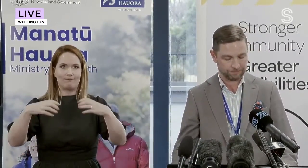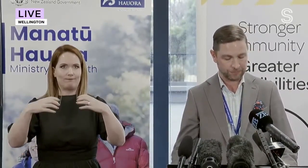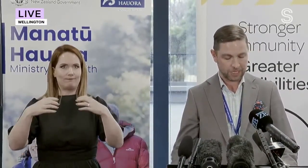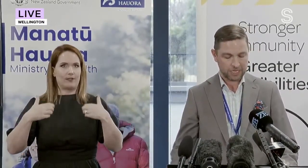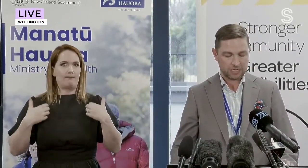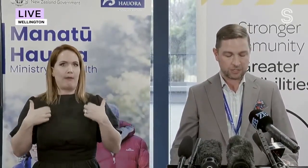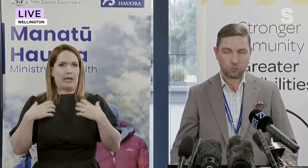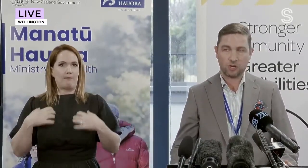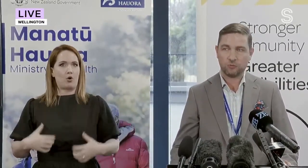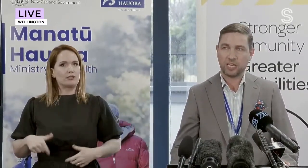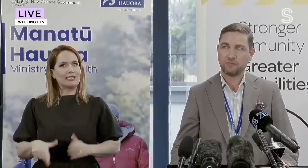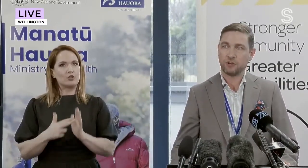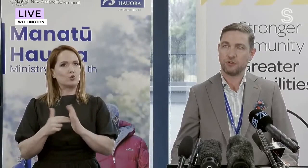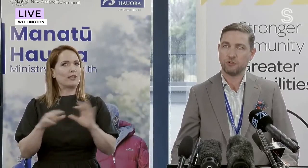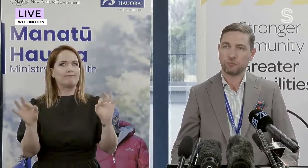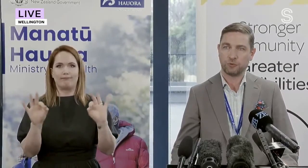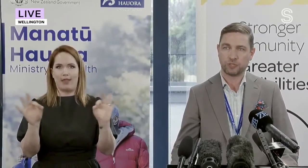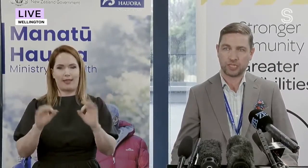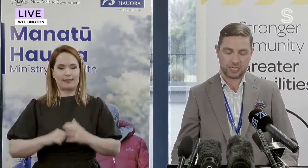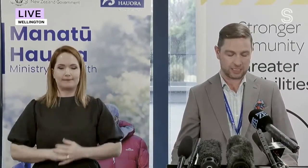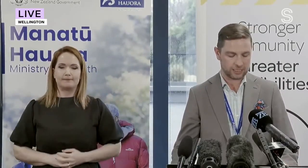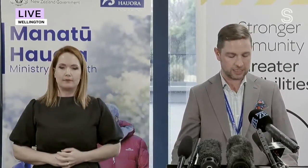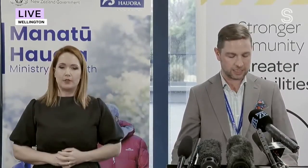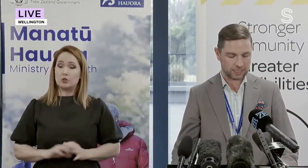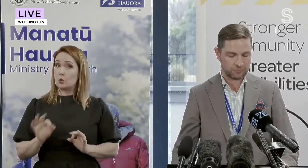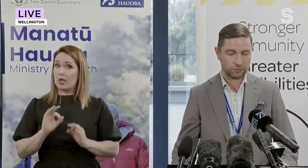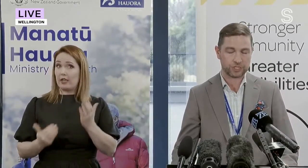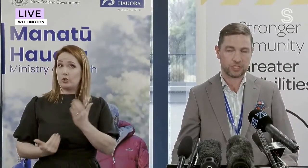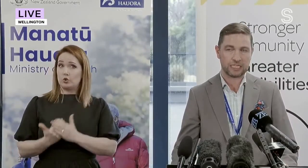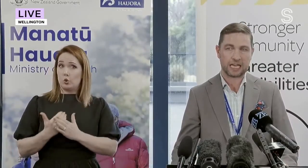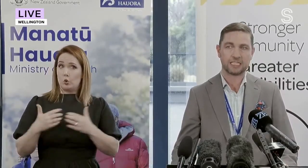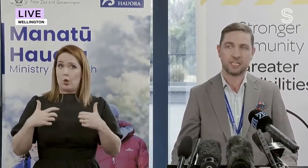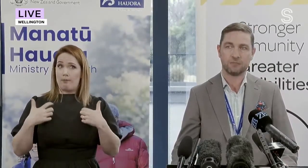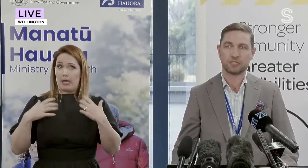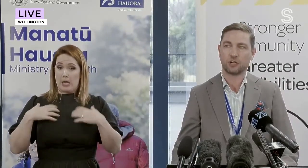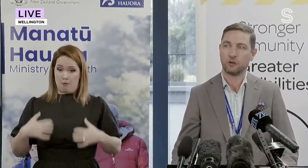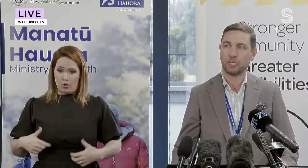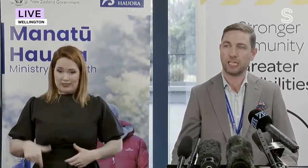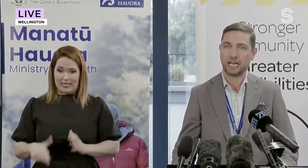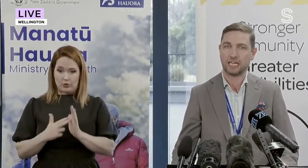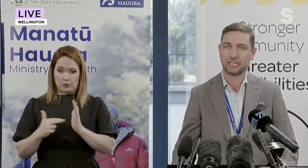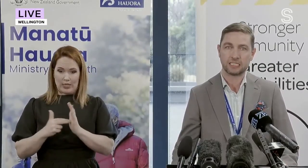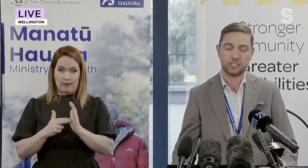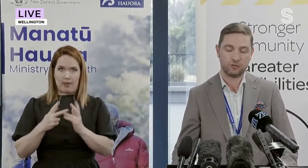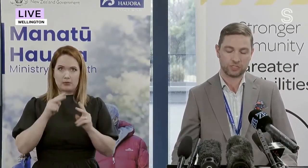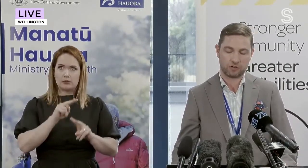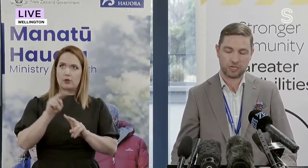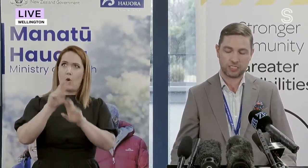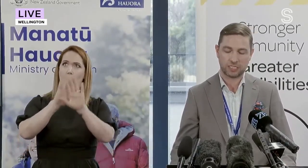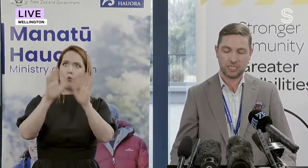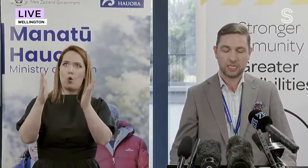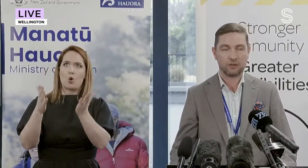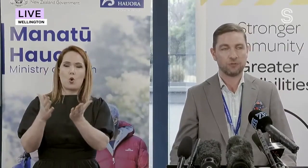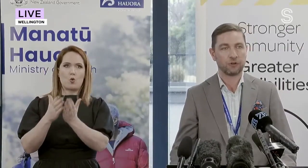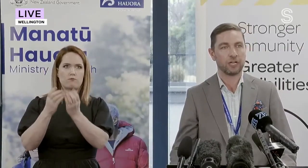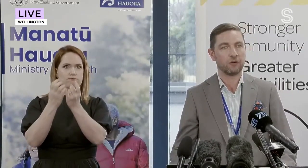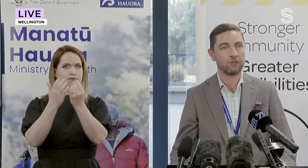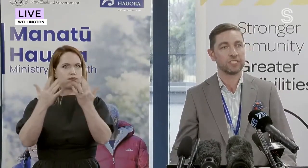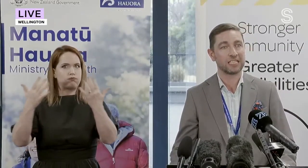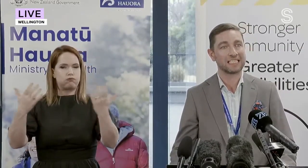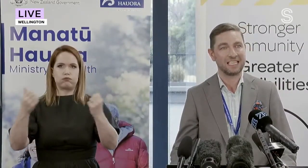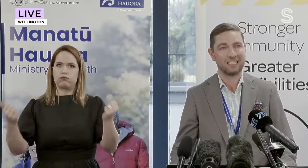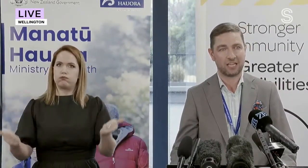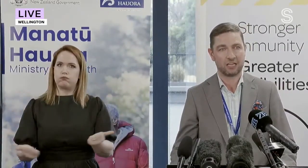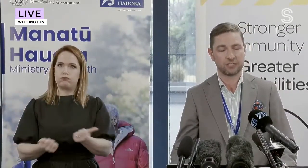Zealand. So while we have no new reported cases, unfortunately case numbers globally are continuing to rise. We've got now